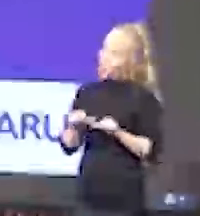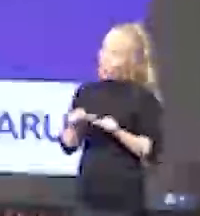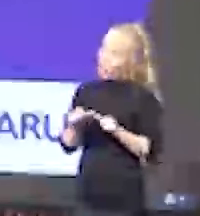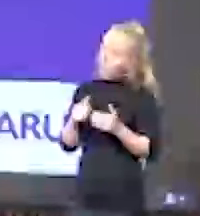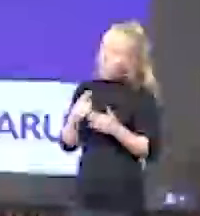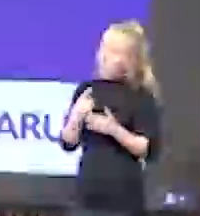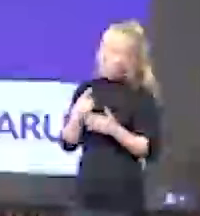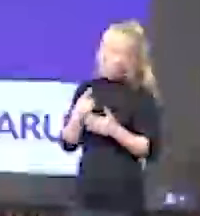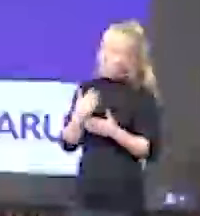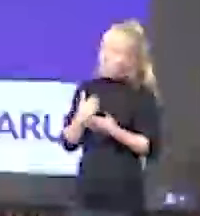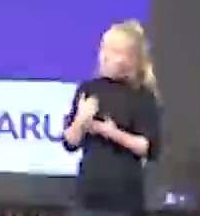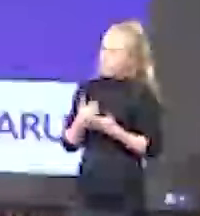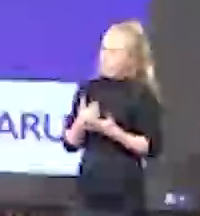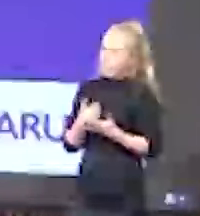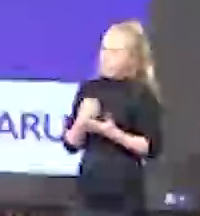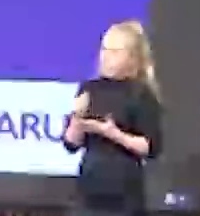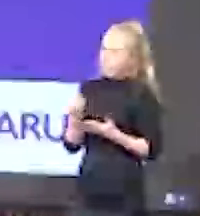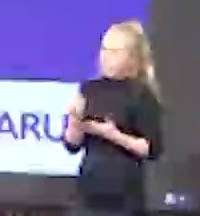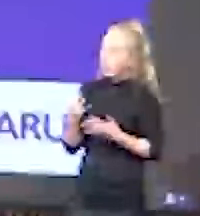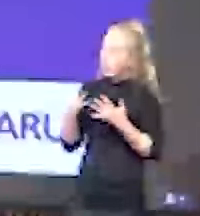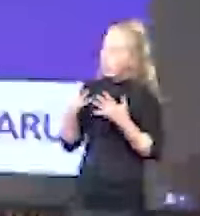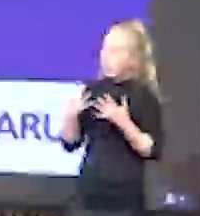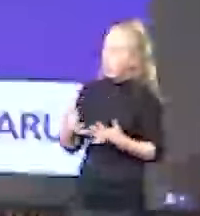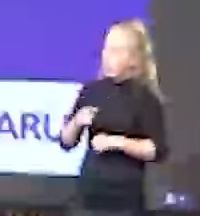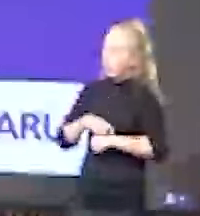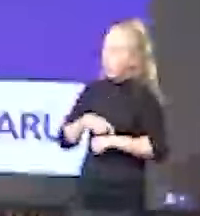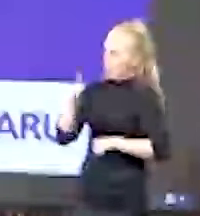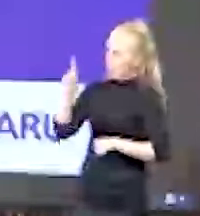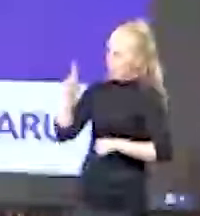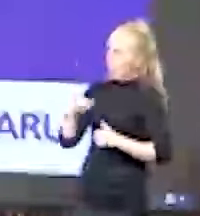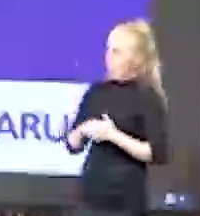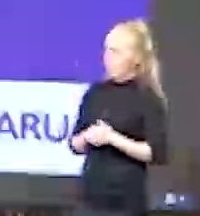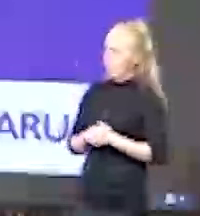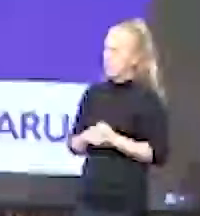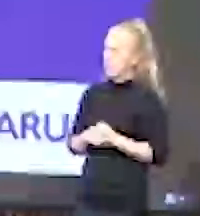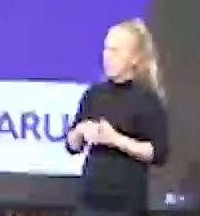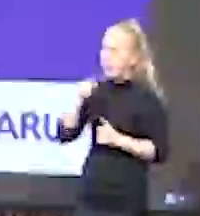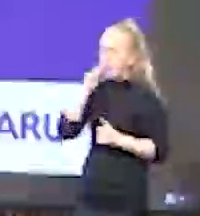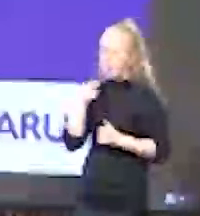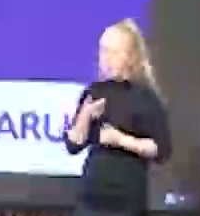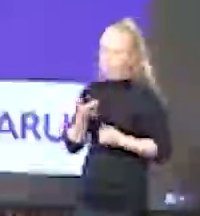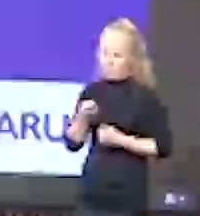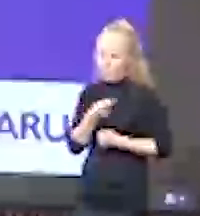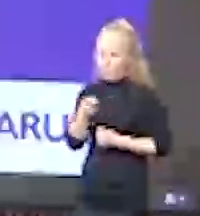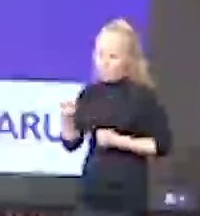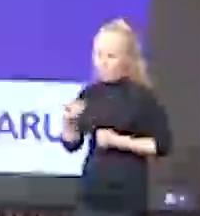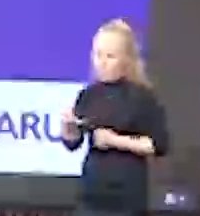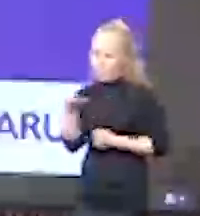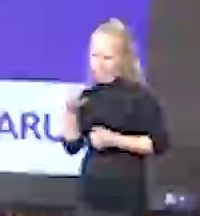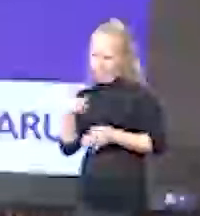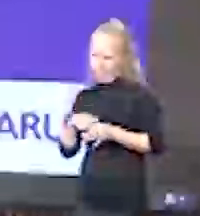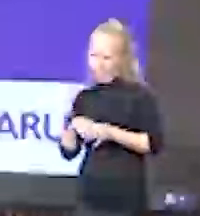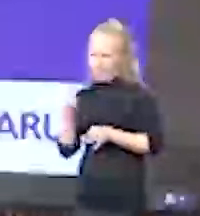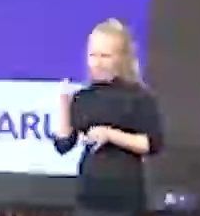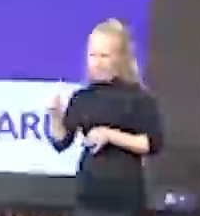afternoon, but I want it to be chock full of all your questions. So Ryan and I will keep speaking for another couple of minutes, but the roving